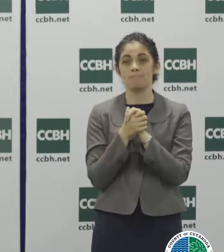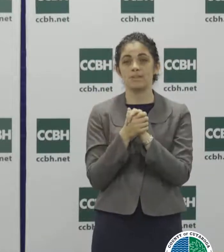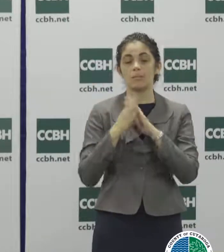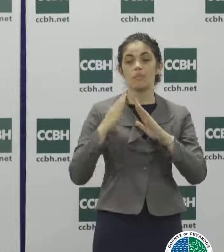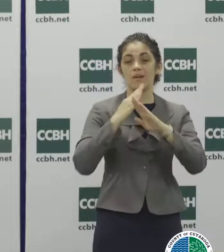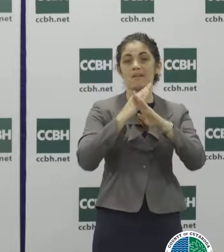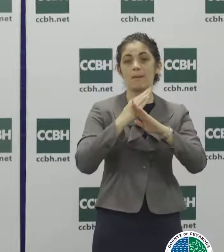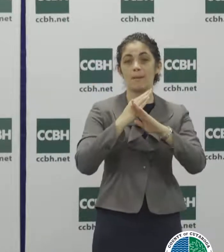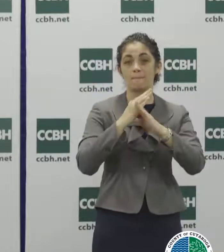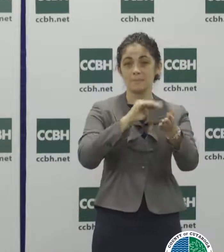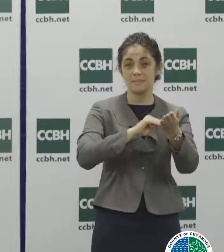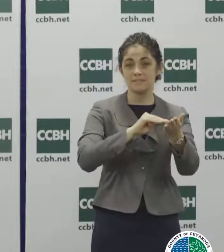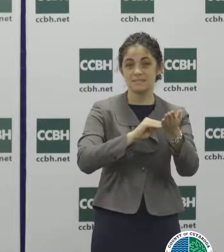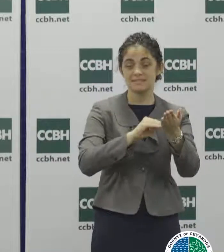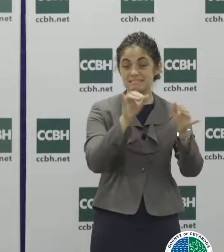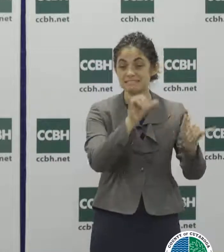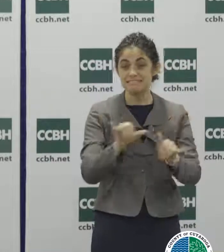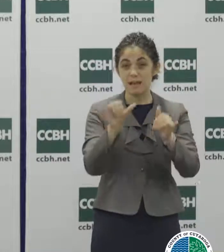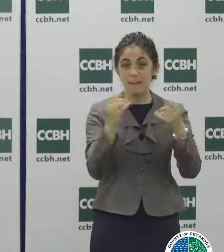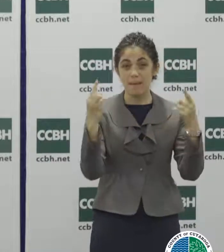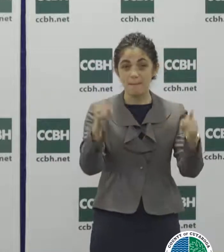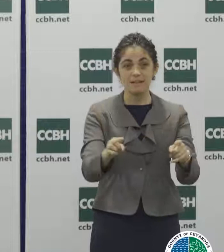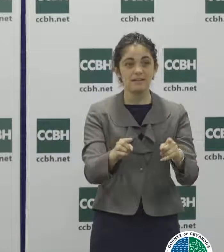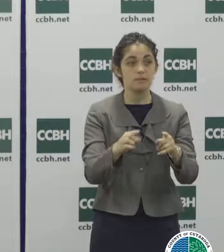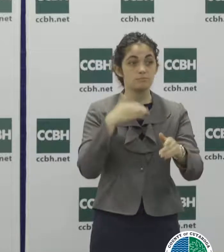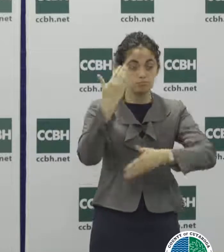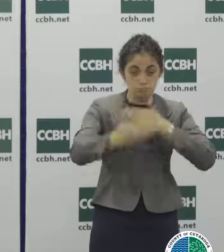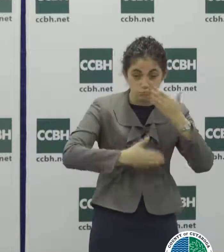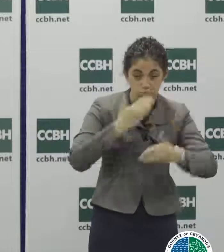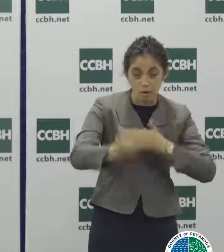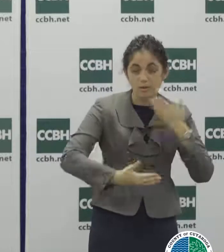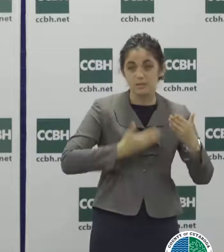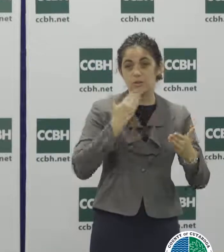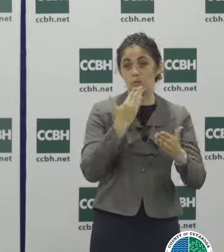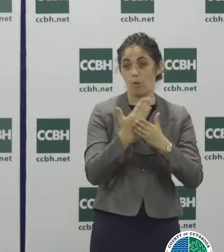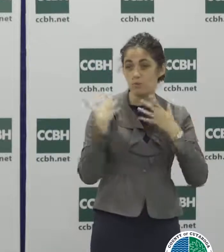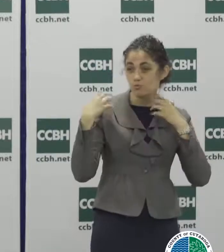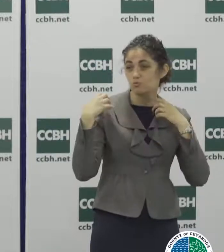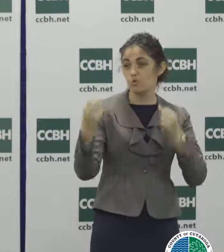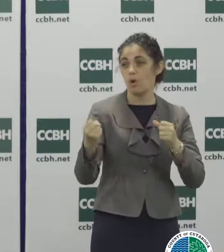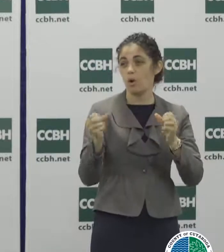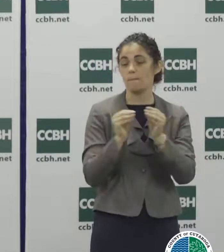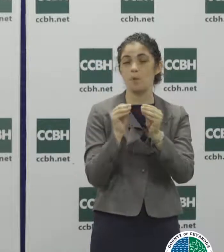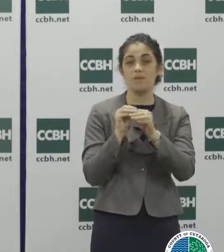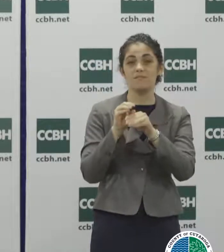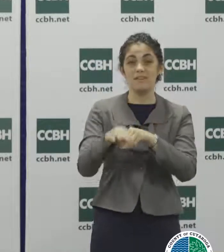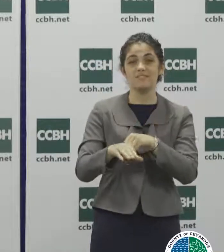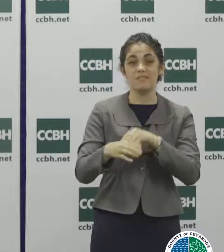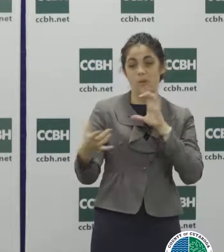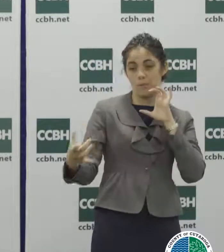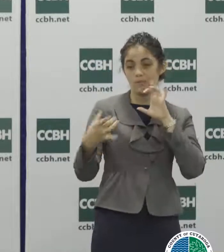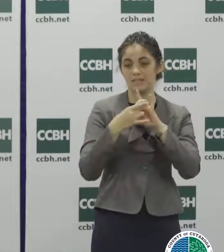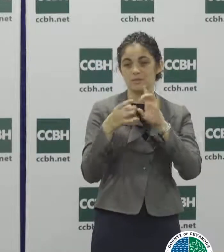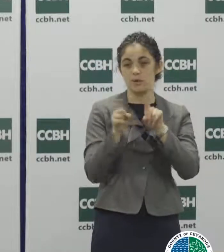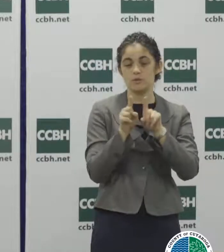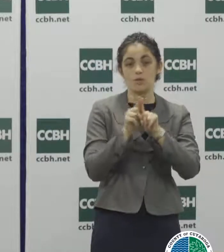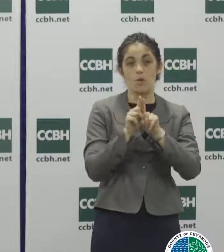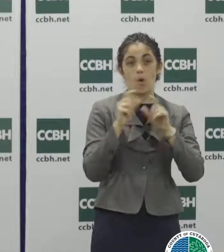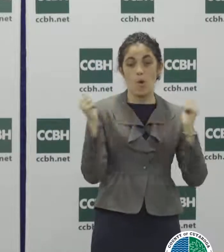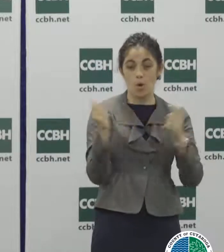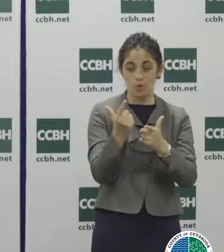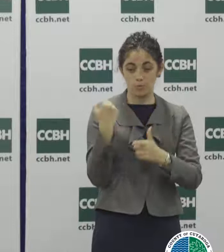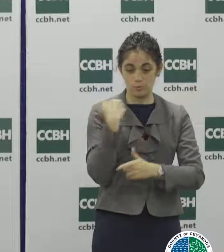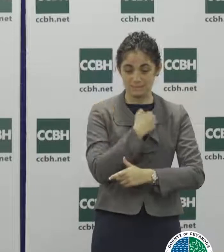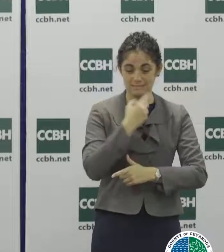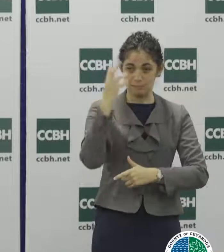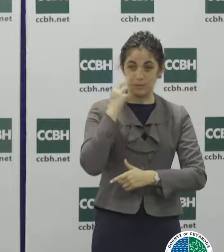preventive medicine residents did the same. And in the process, we built a very strong and more effective relationship. And the fruits of what we